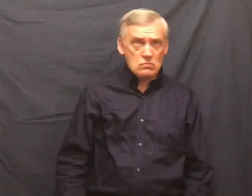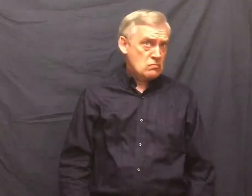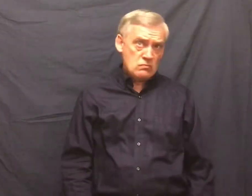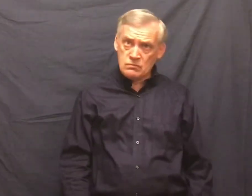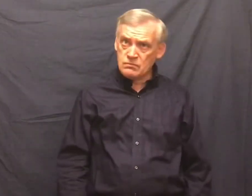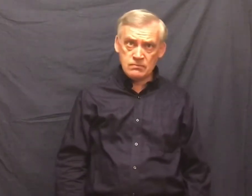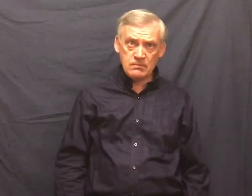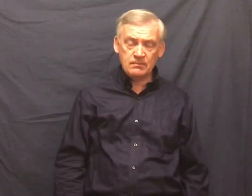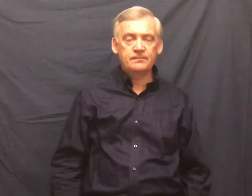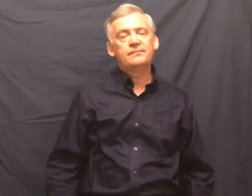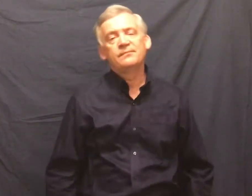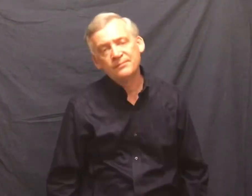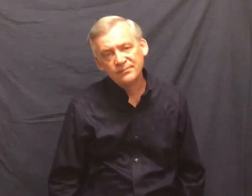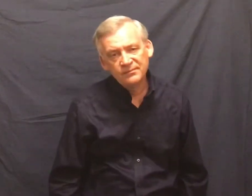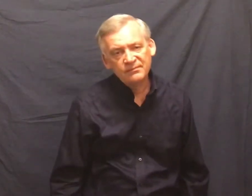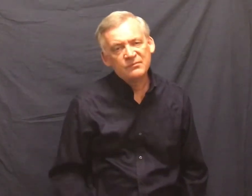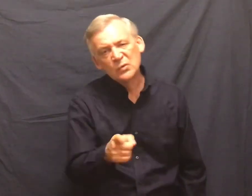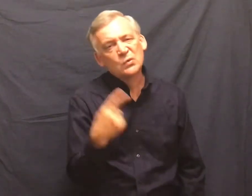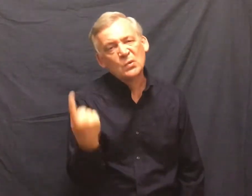You just say that, she said sharply.